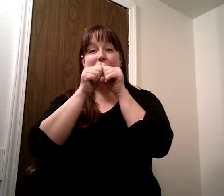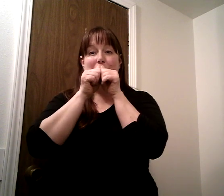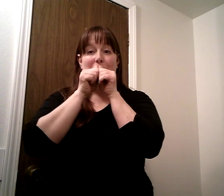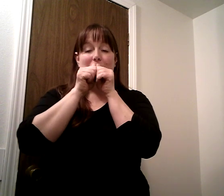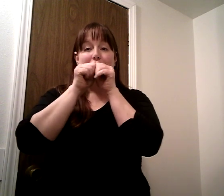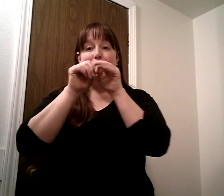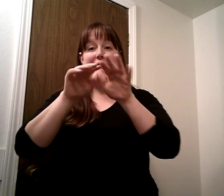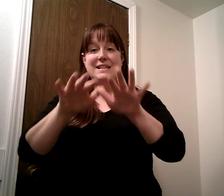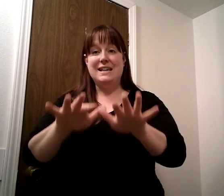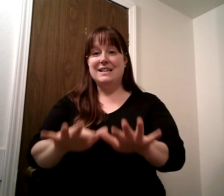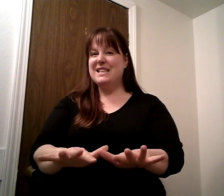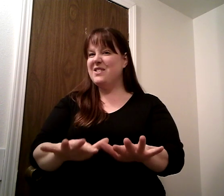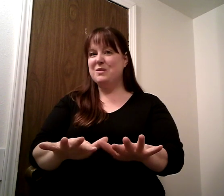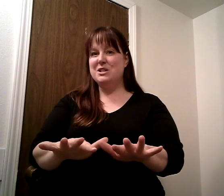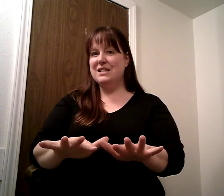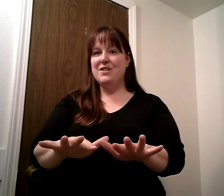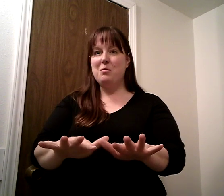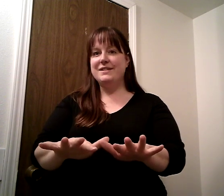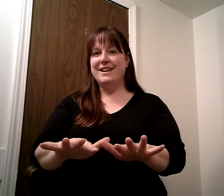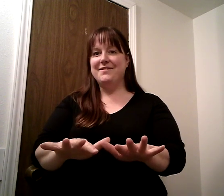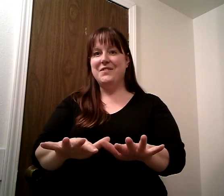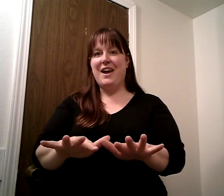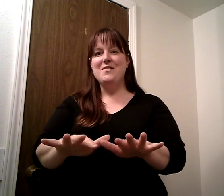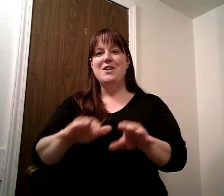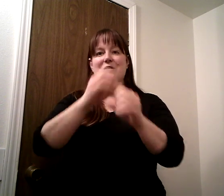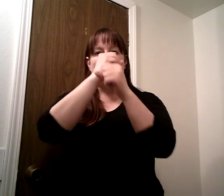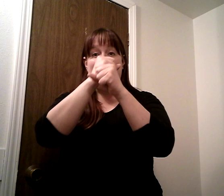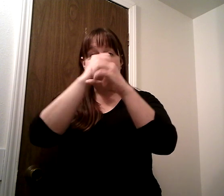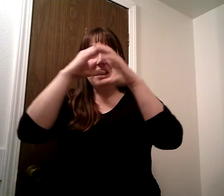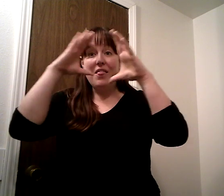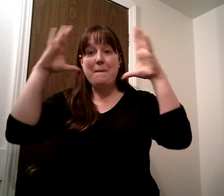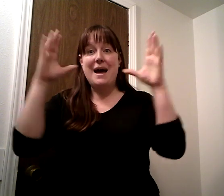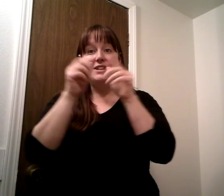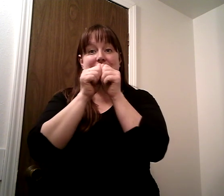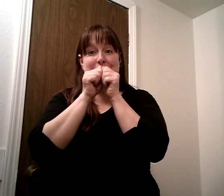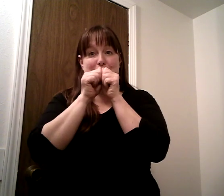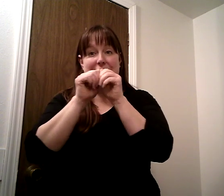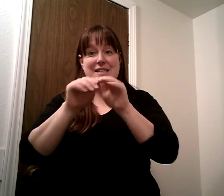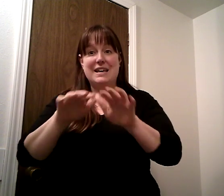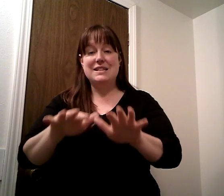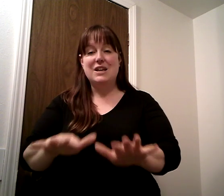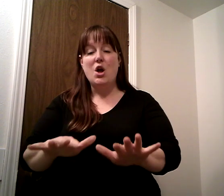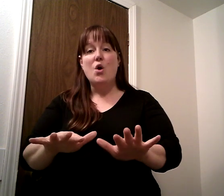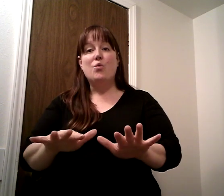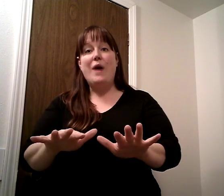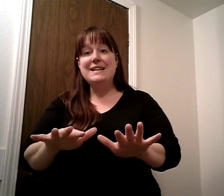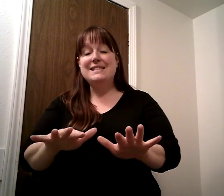So, blessings. Think of someone just giving a blessing, okay? So, I shall imagine his blessings